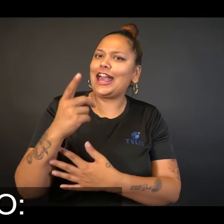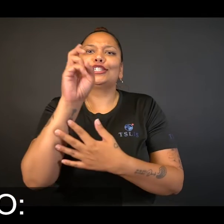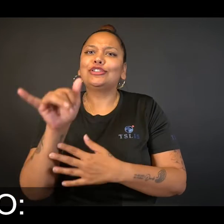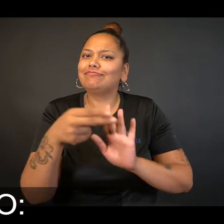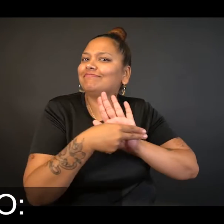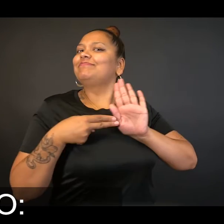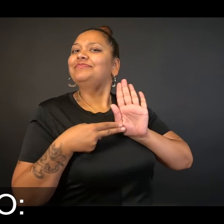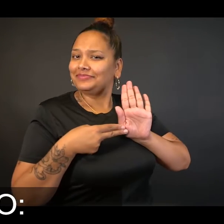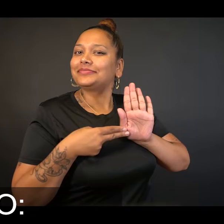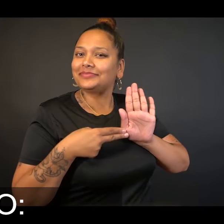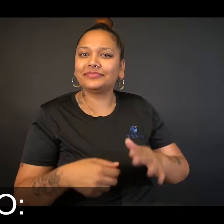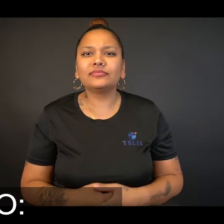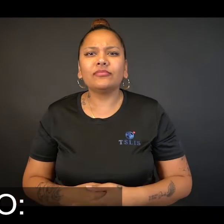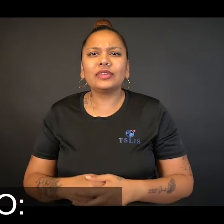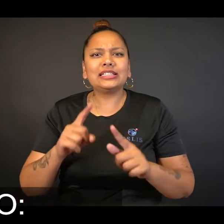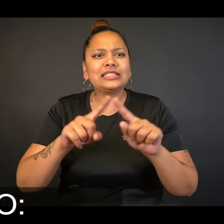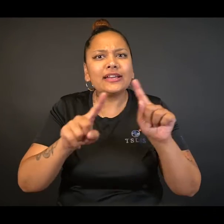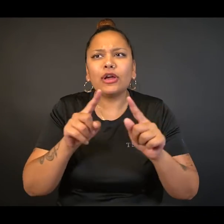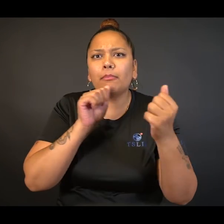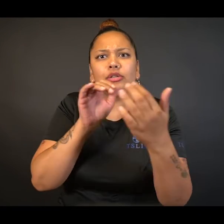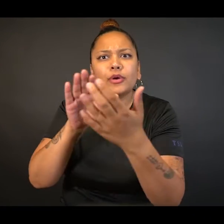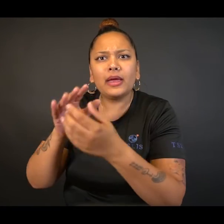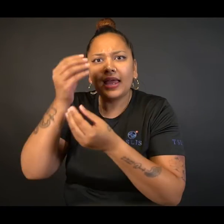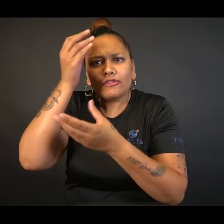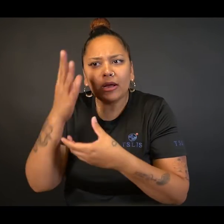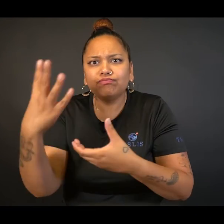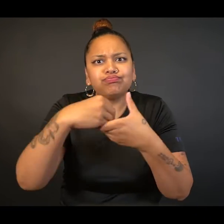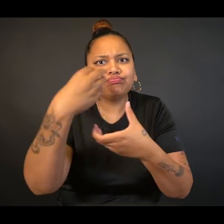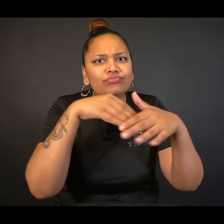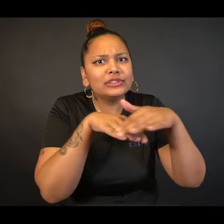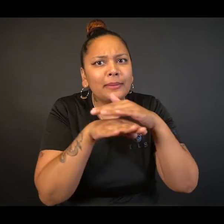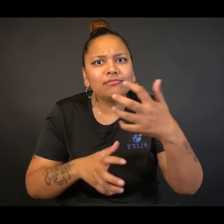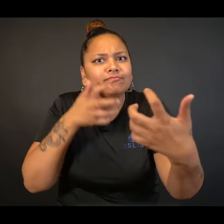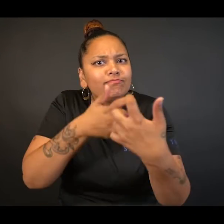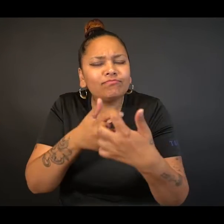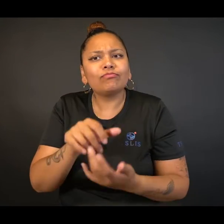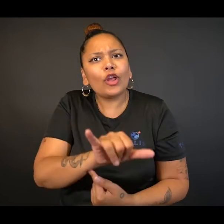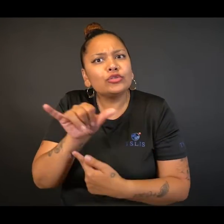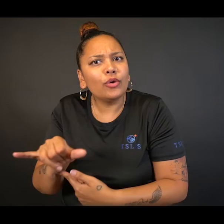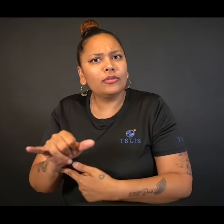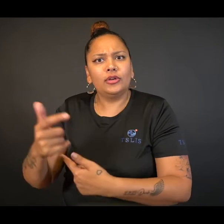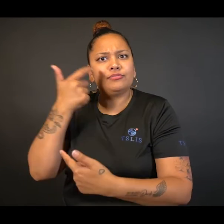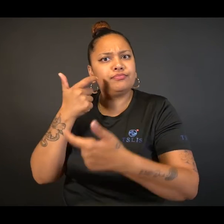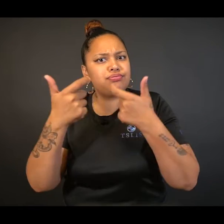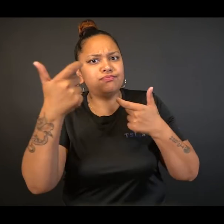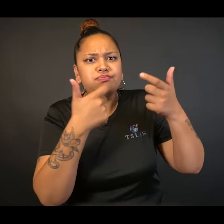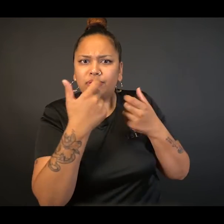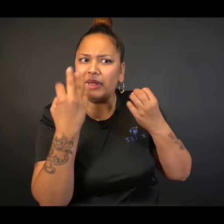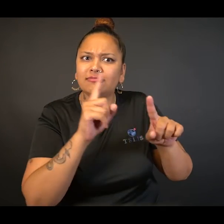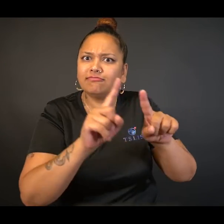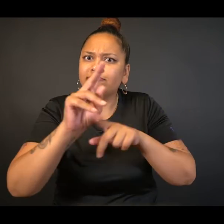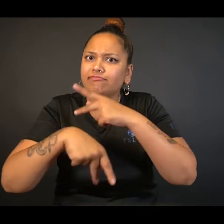There are so many ways to make content accessible, but there are also many kinds of barriers, such as those